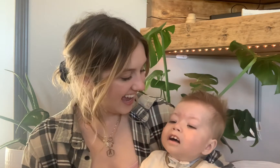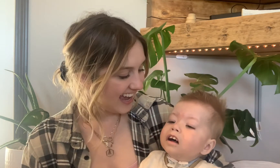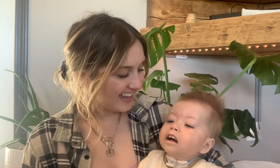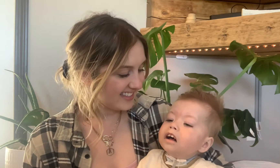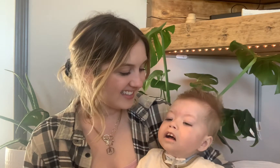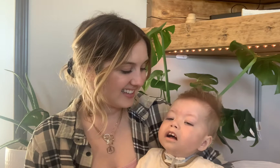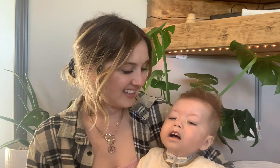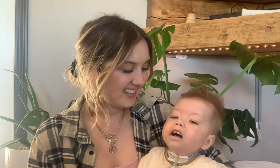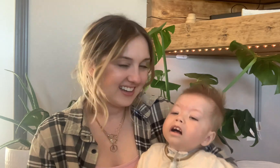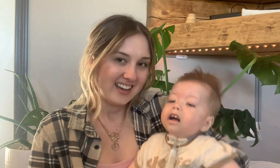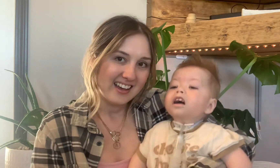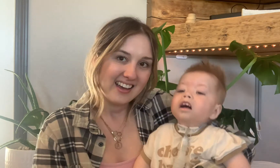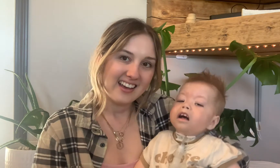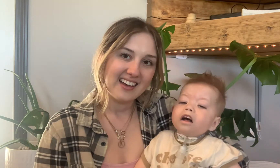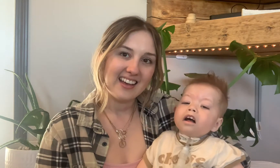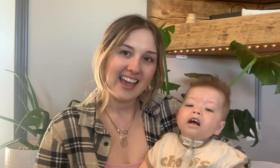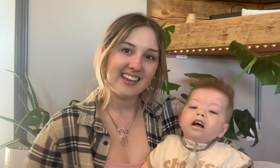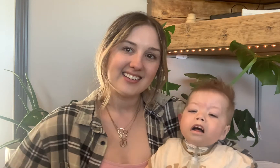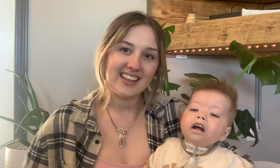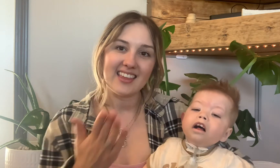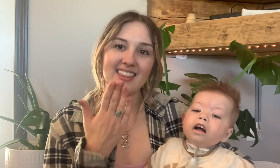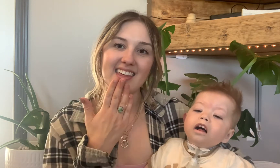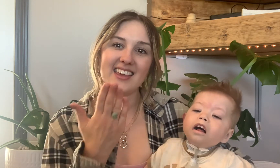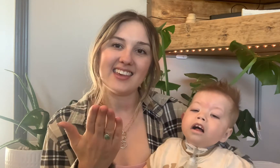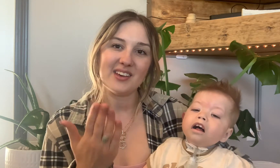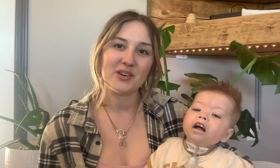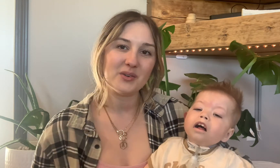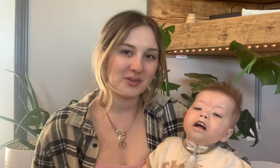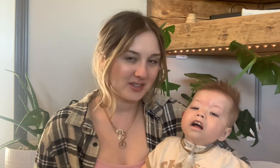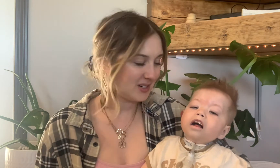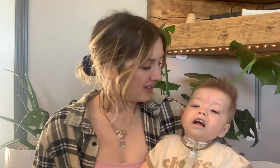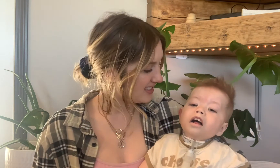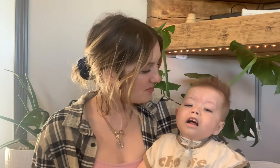guys. Hey, see, thank you. We'll show you some more